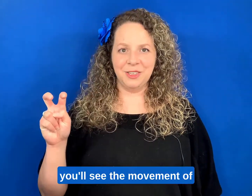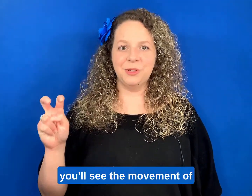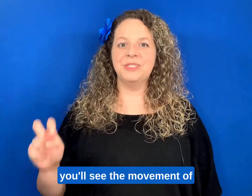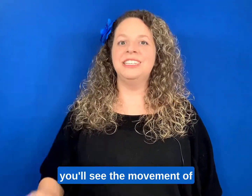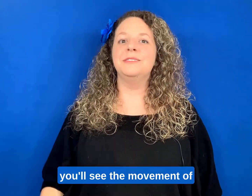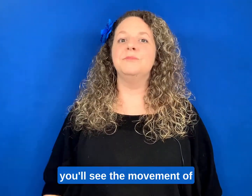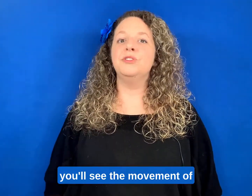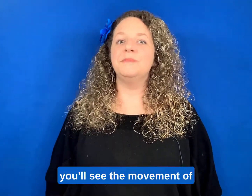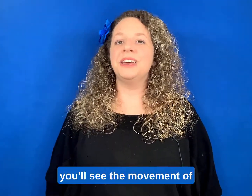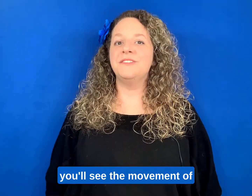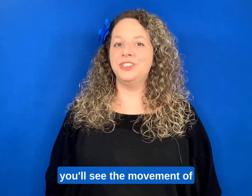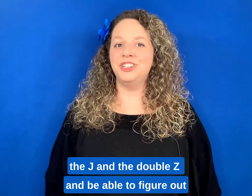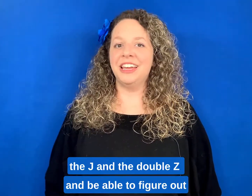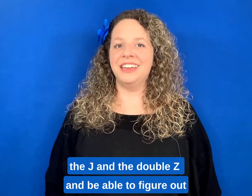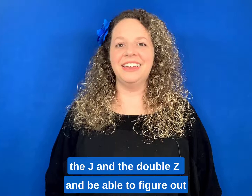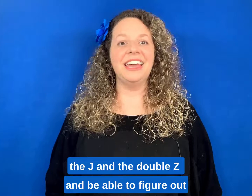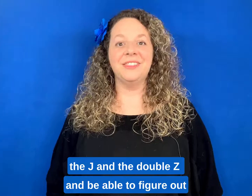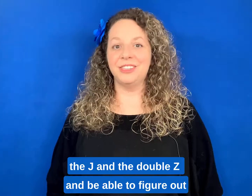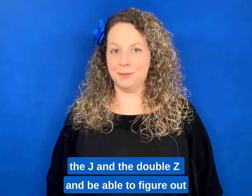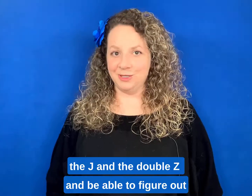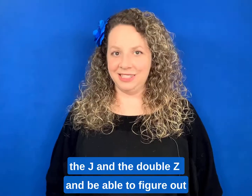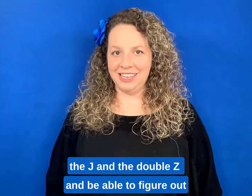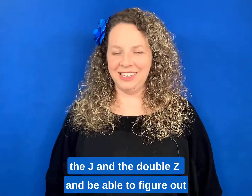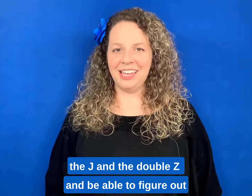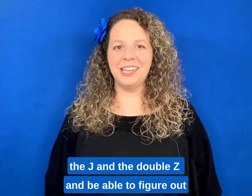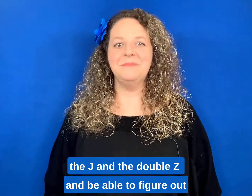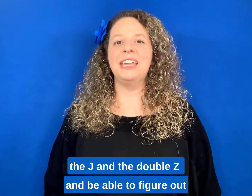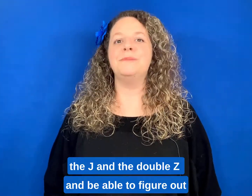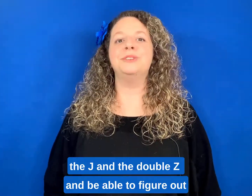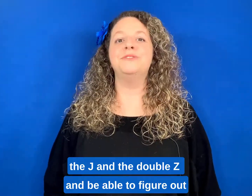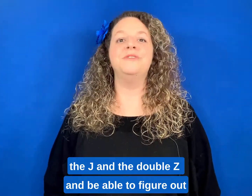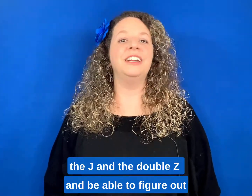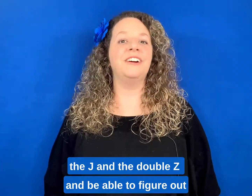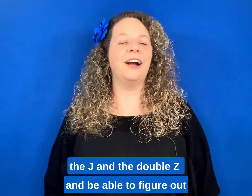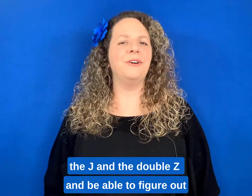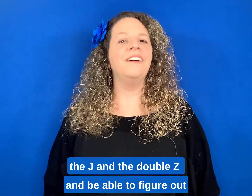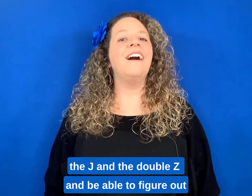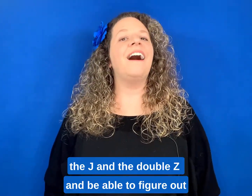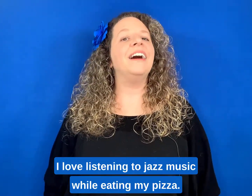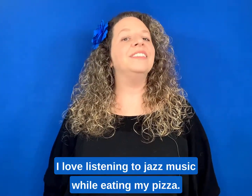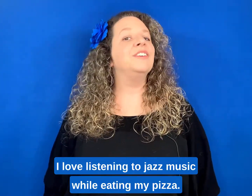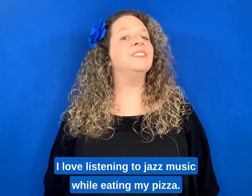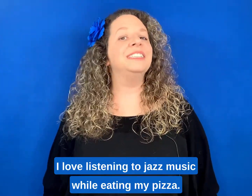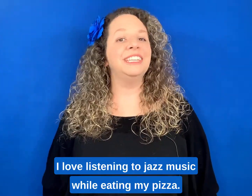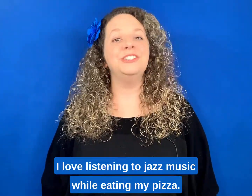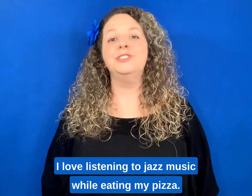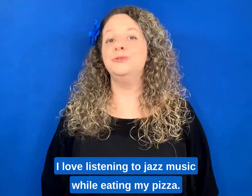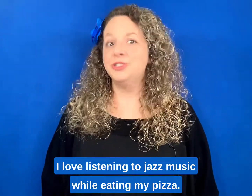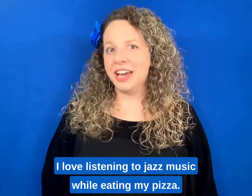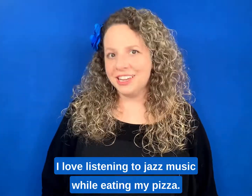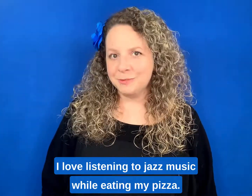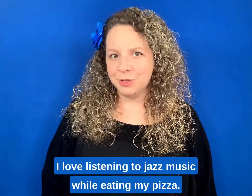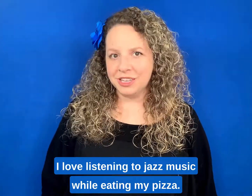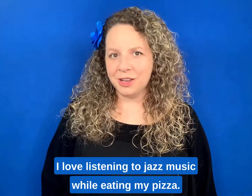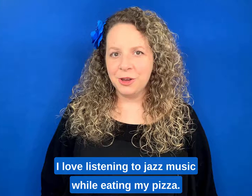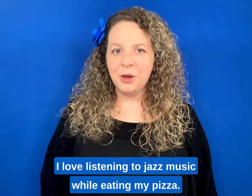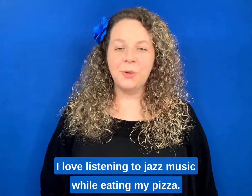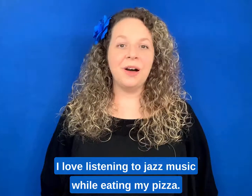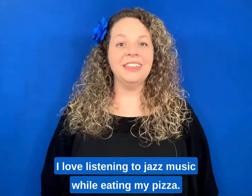you'll see the movement of the J and the double Z and be able to figure out I love listening to jazz music while